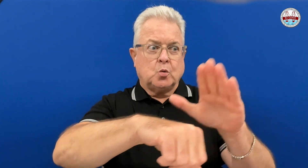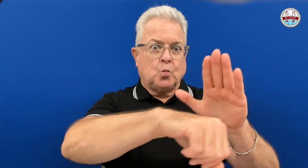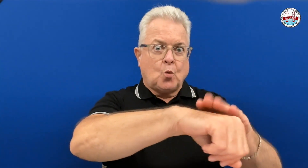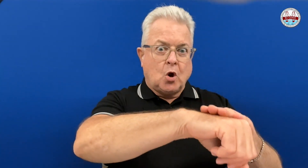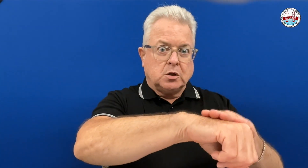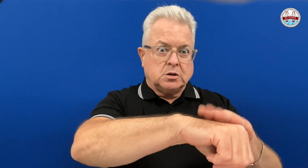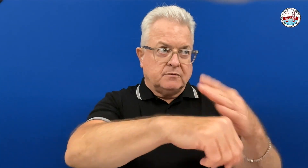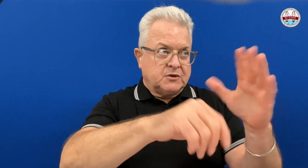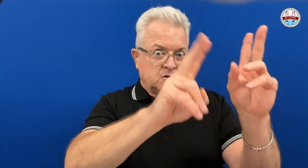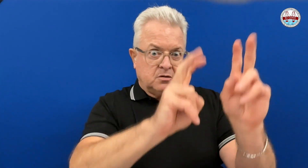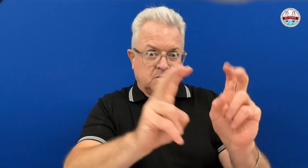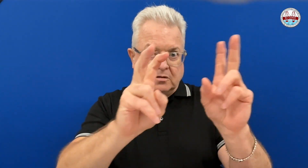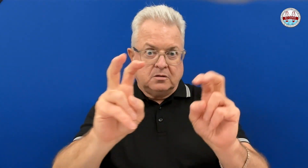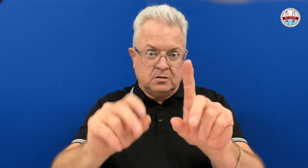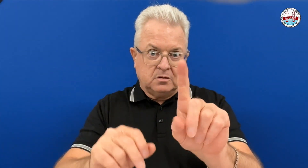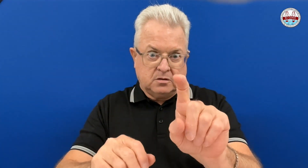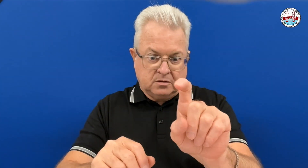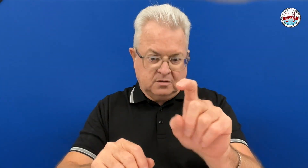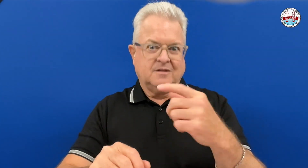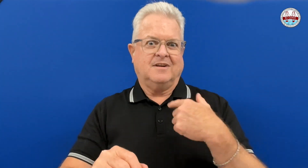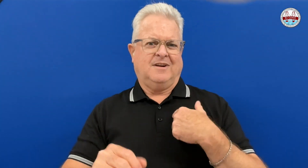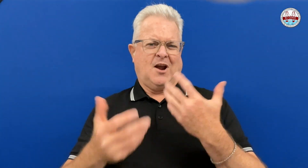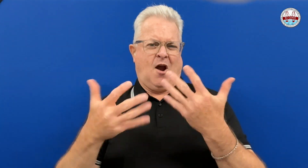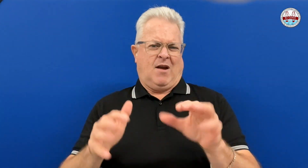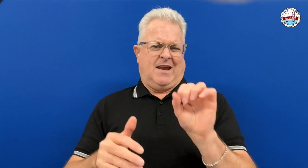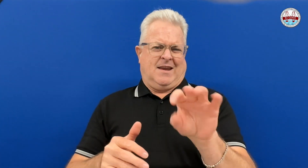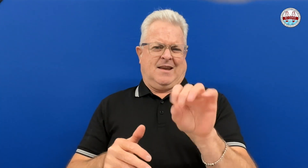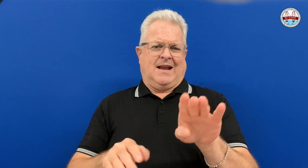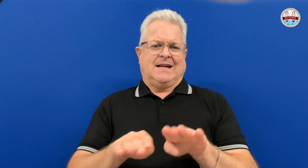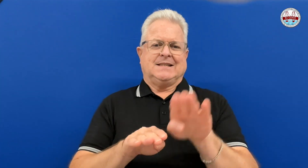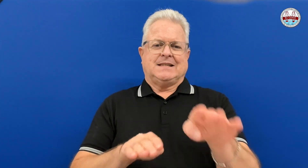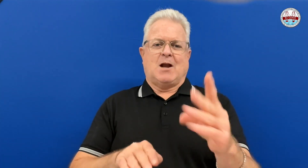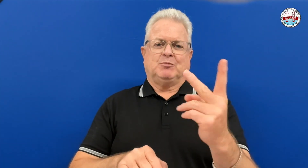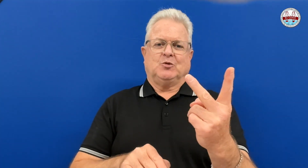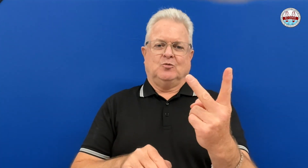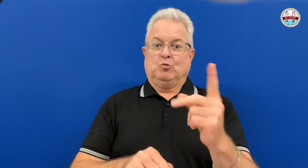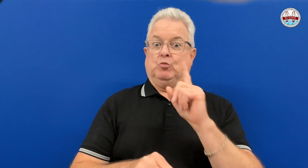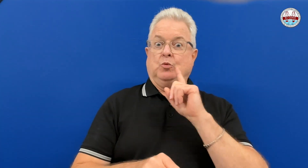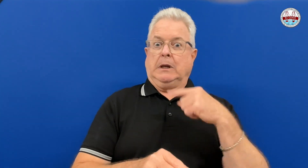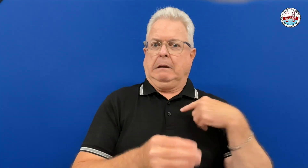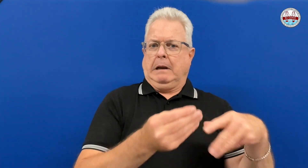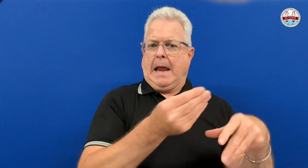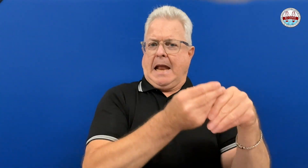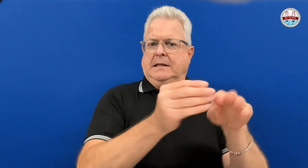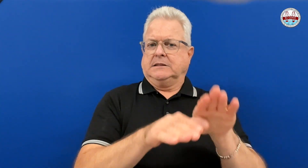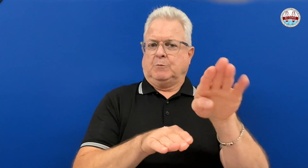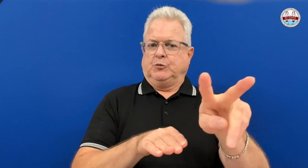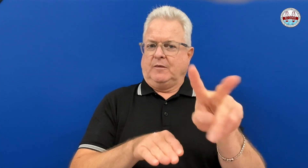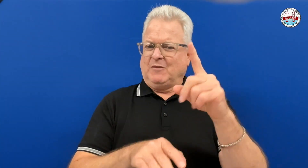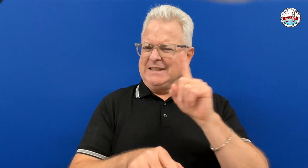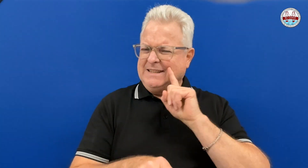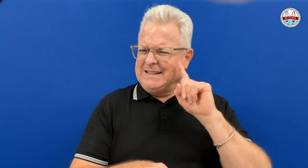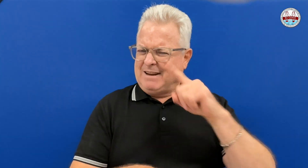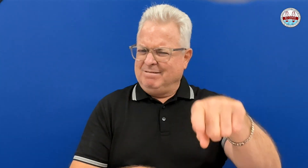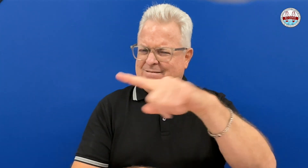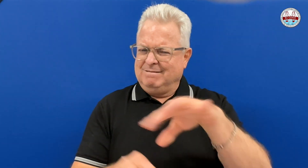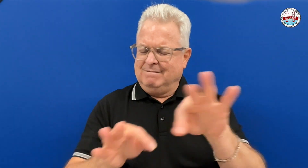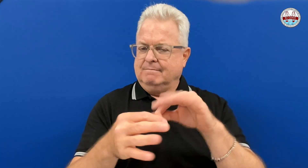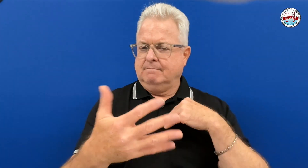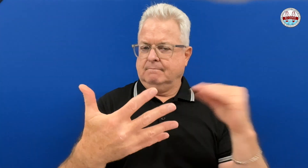You'll get emergency alerts and warnings, as we've talked about earlier in step 2. And